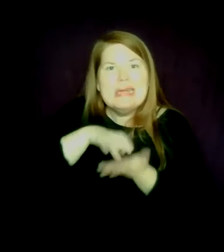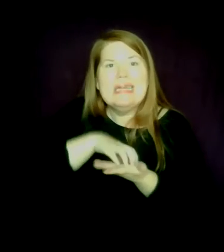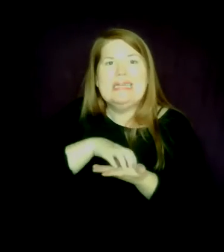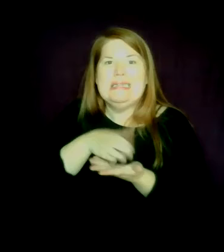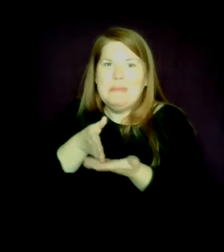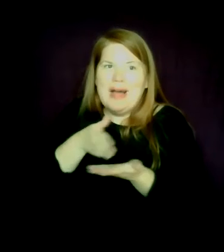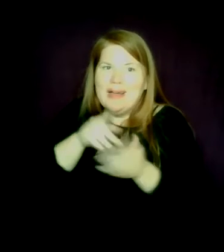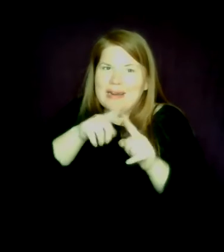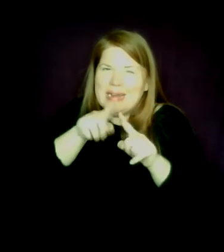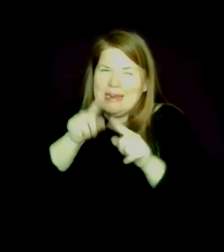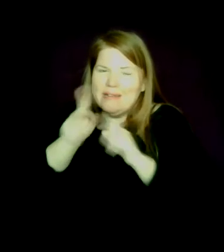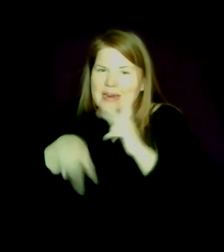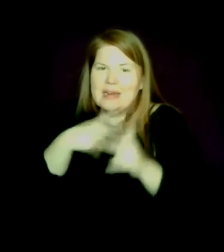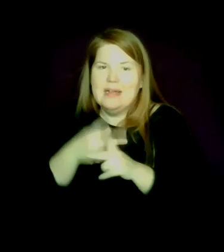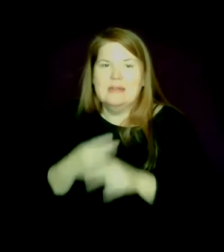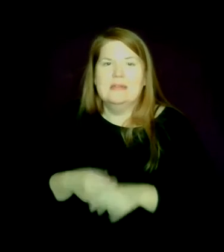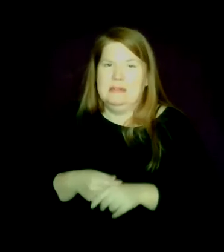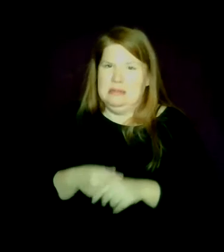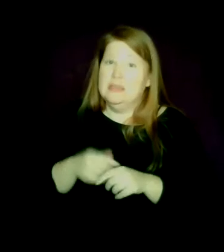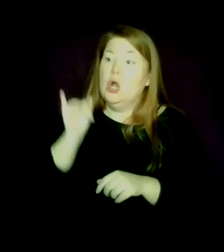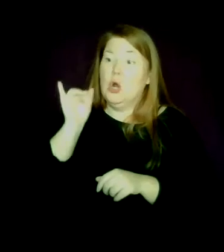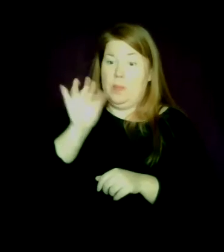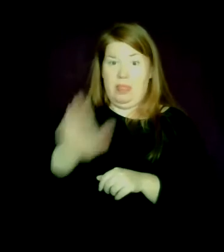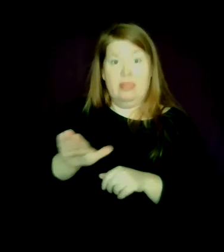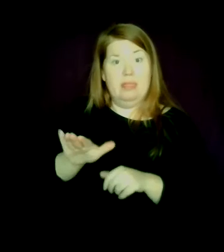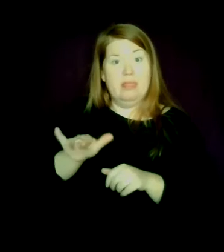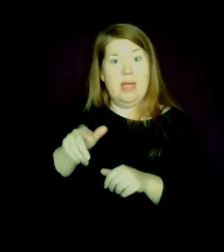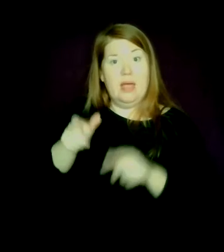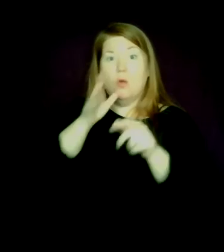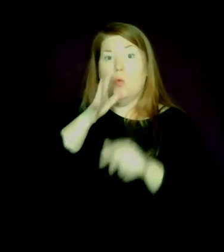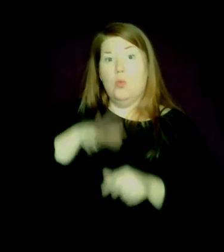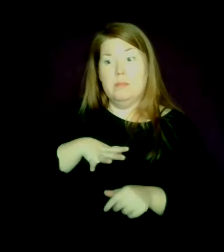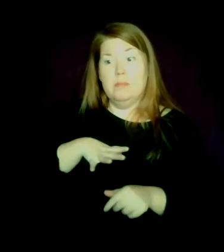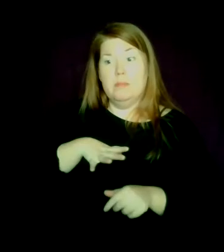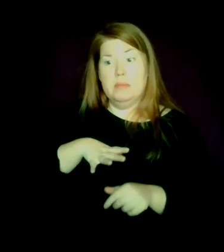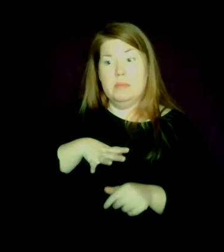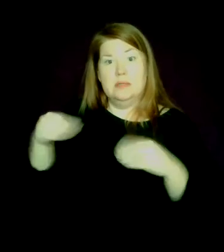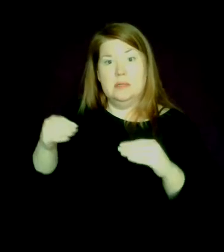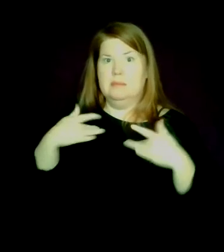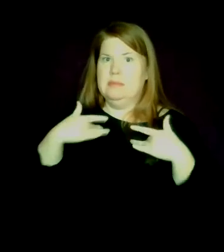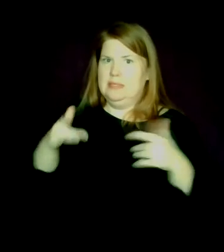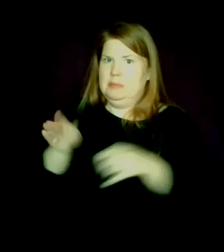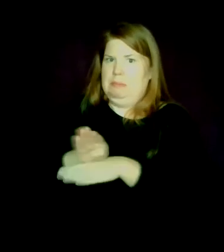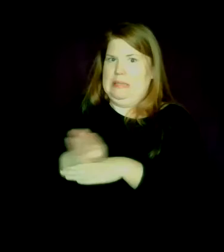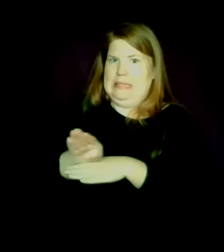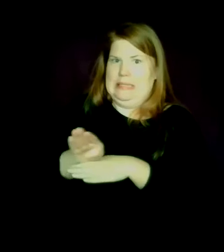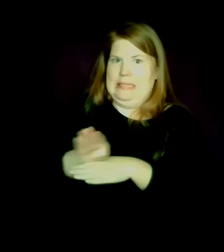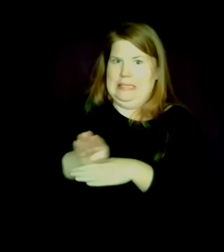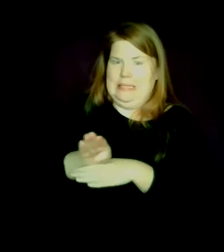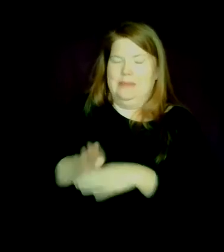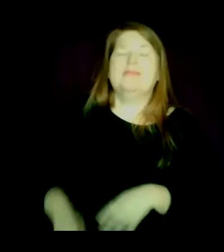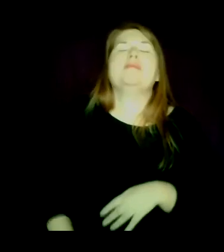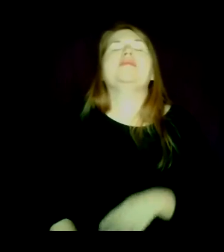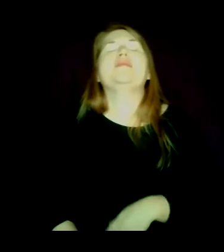It's always busy, just like Mama's. After Mama puts rollers in Mrs. Johnson's hair, it's time to sit